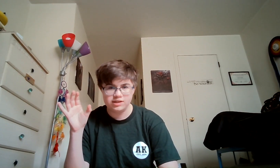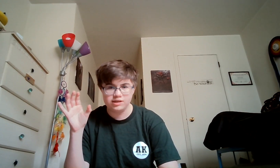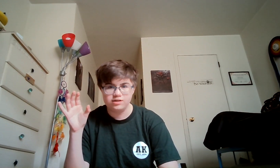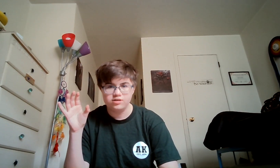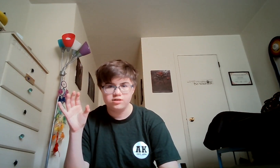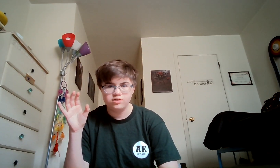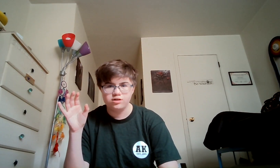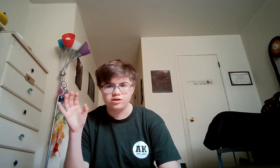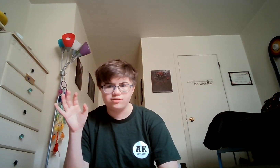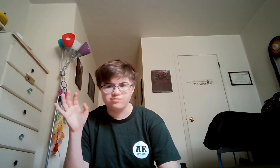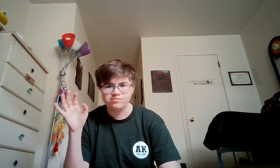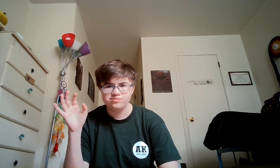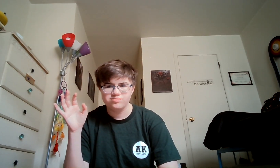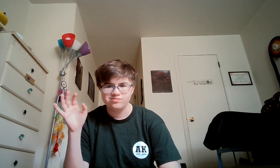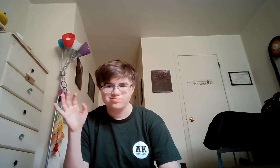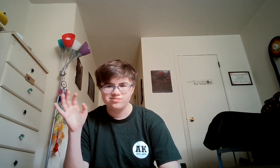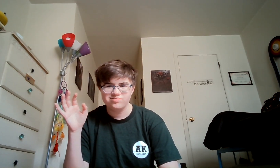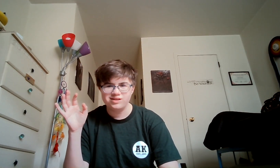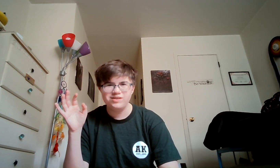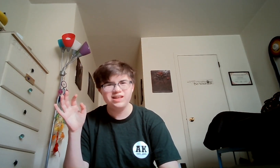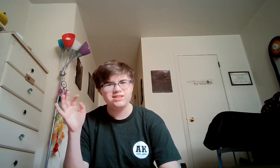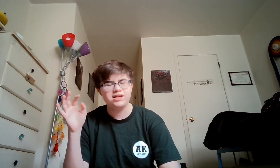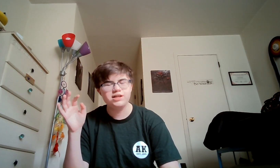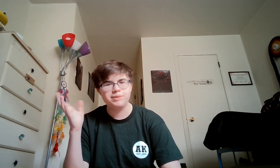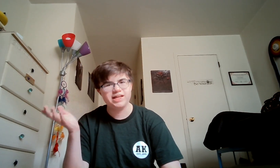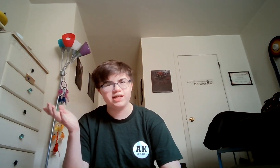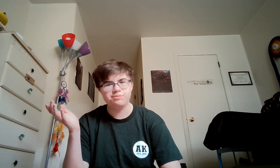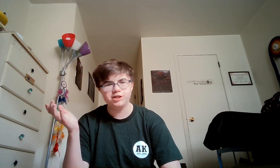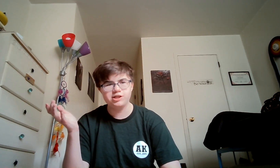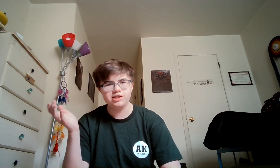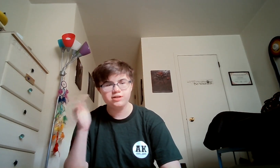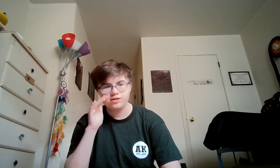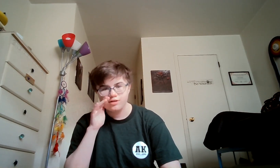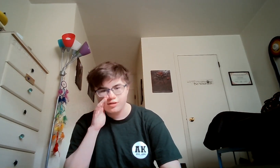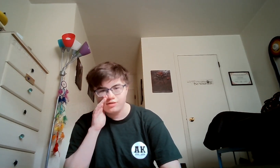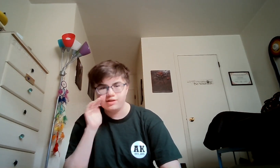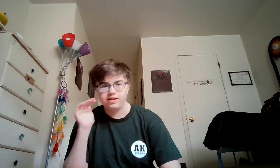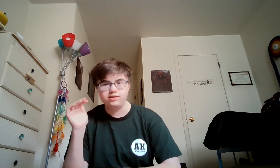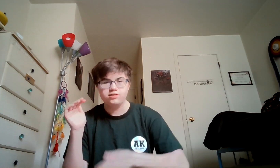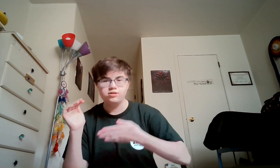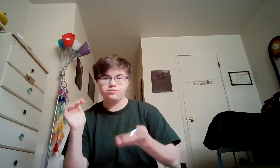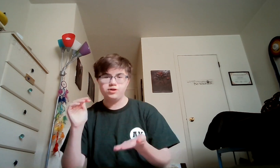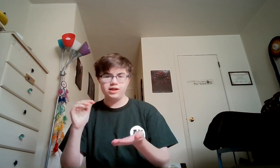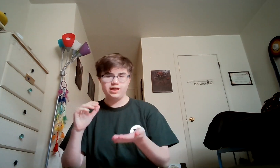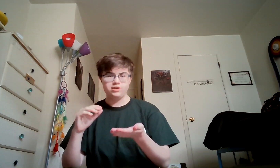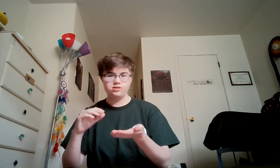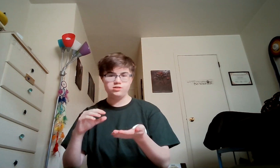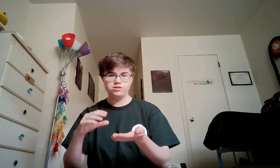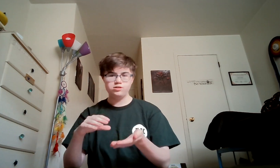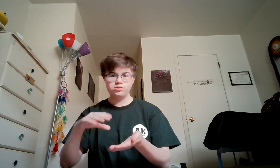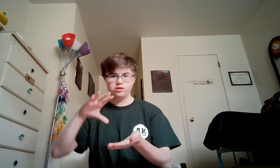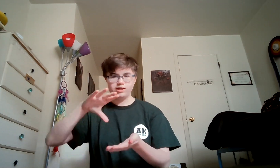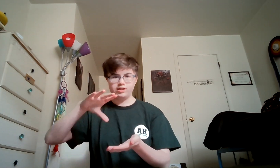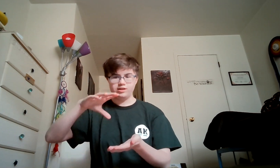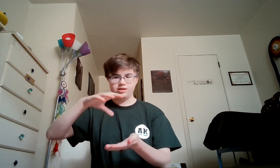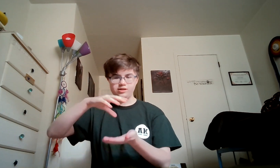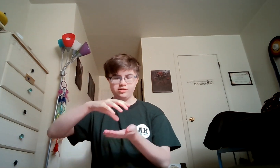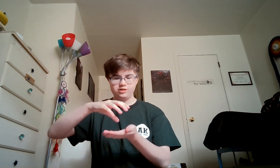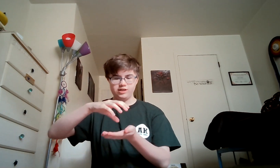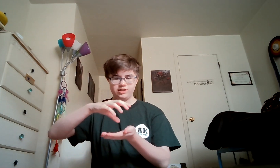Cookie. I feel like it's kind of like picking up a cookie. So like, I have one hand, and then the other, again, is